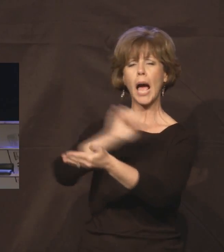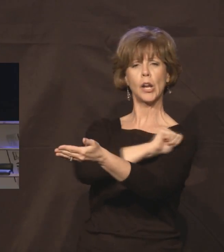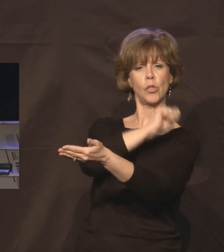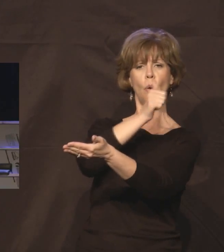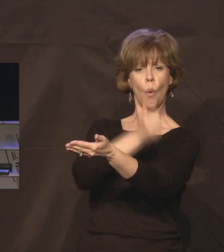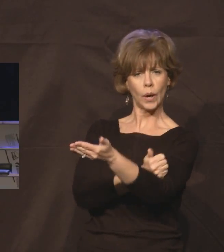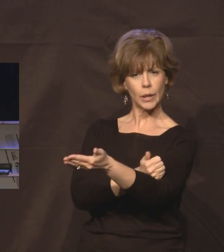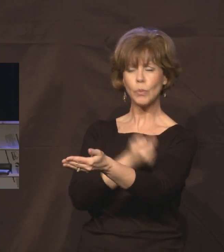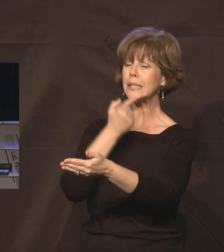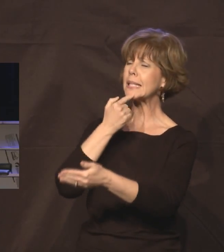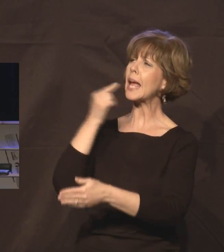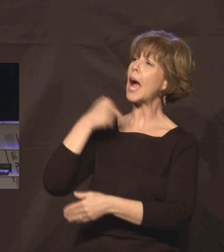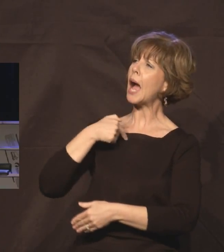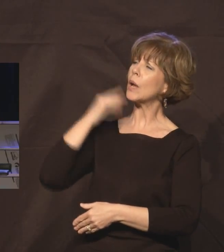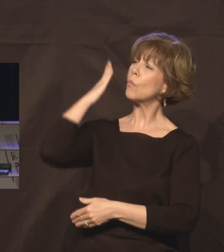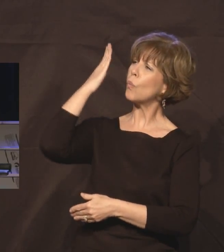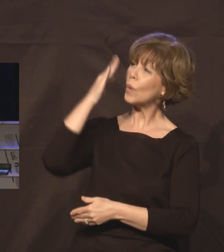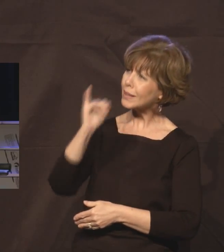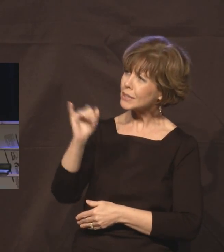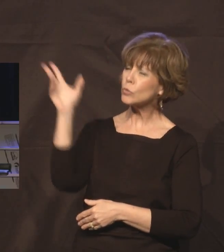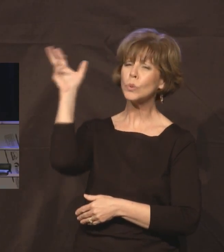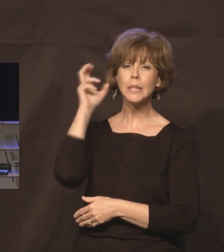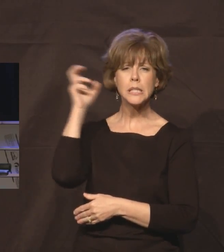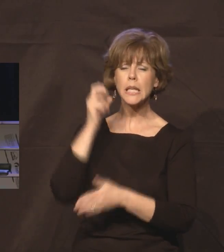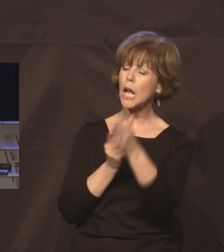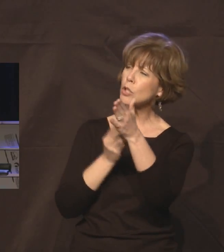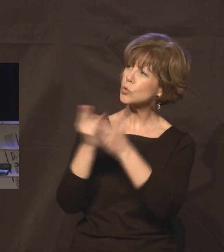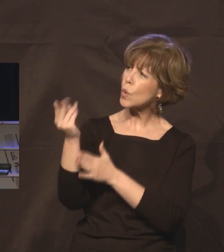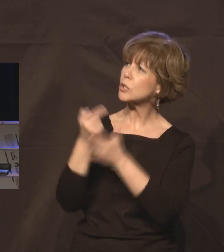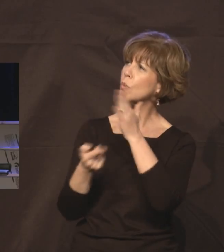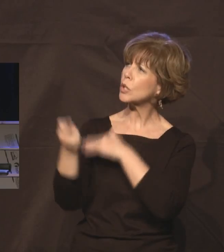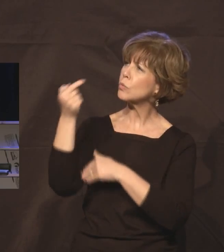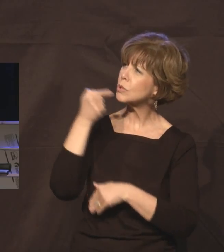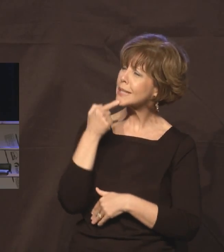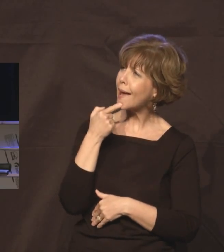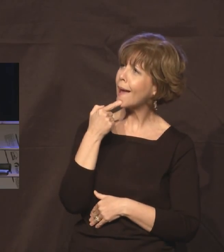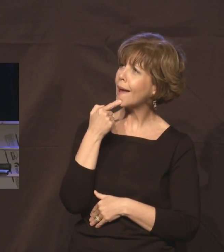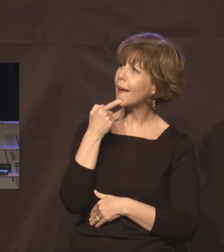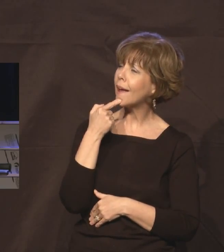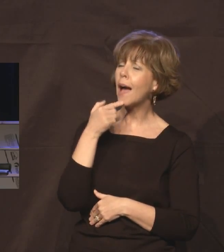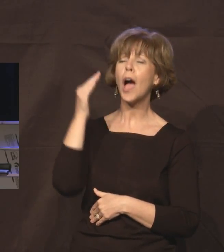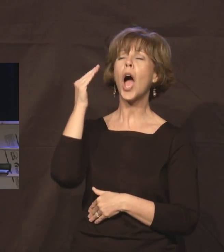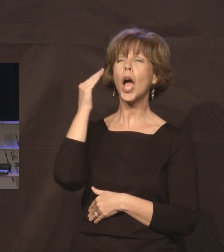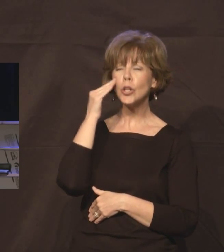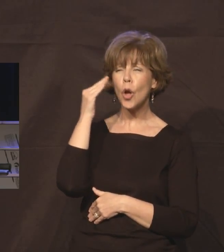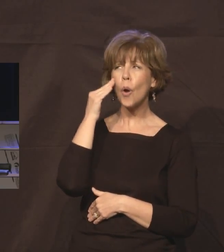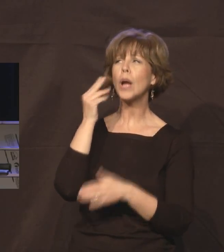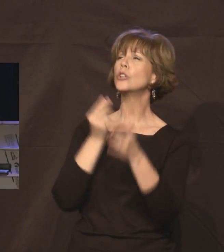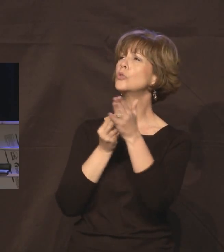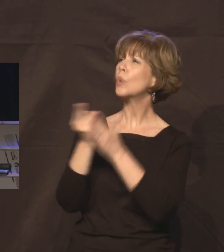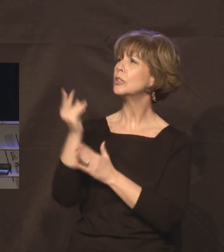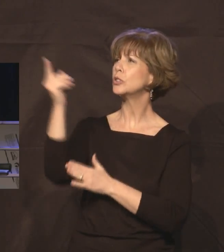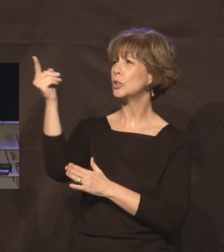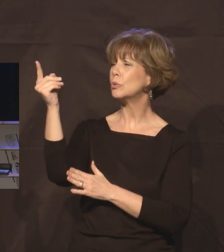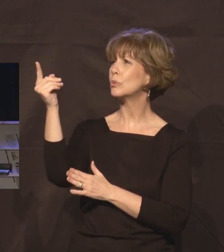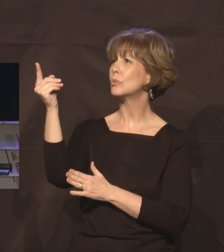to listen, but I trust what you say to me, like it's going to be for my good. And I'm letting you like look